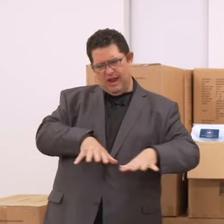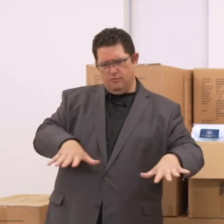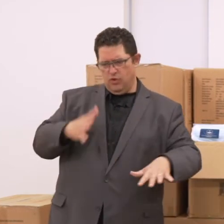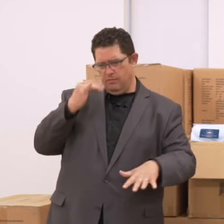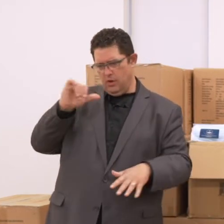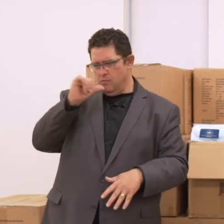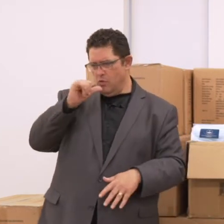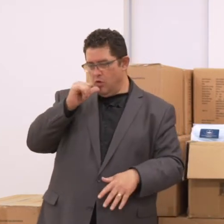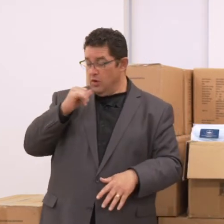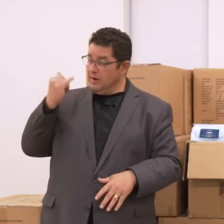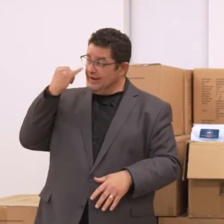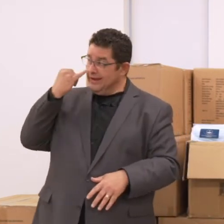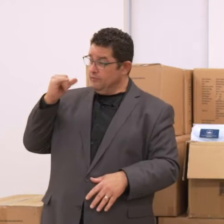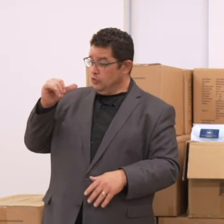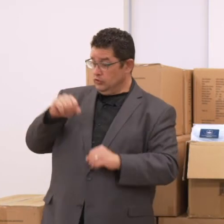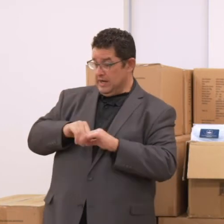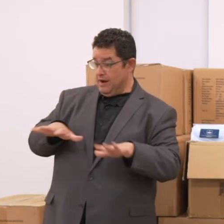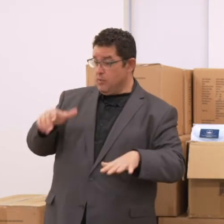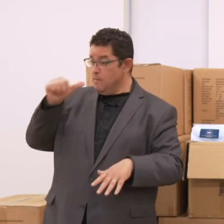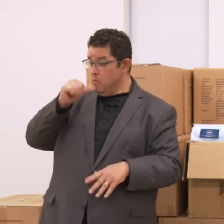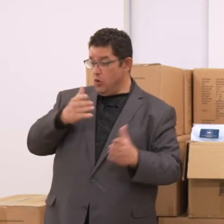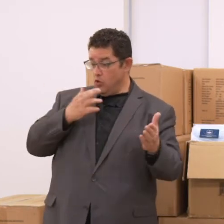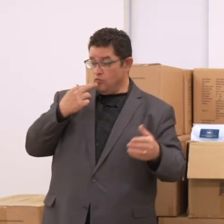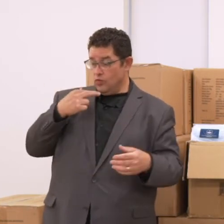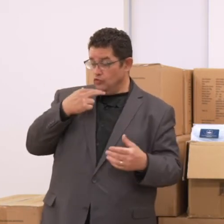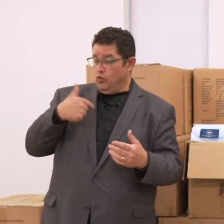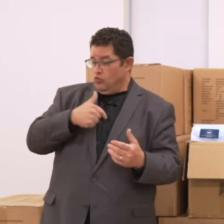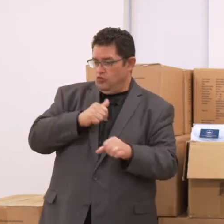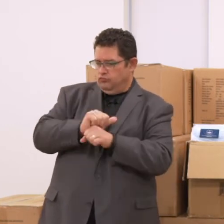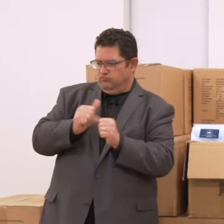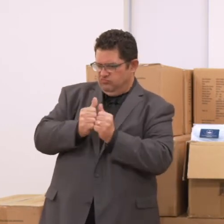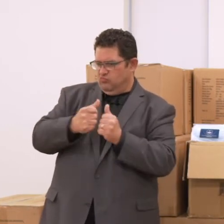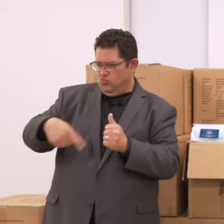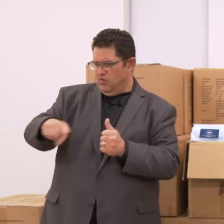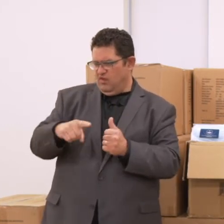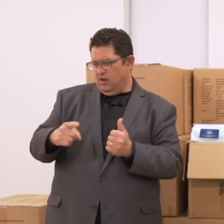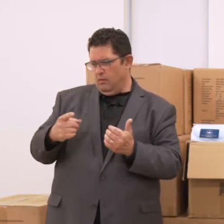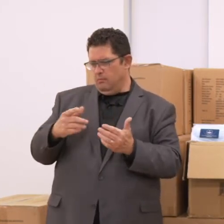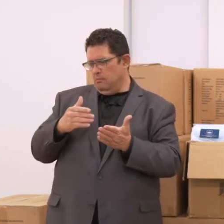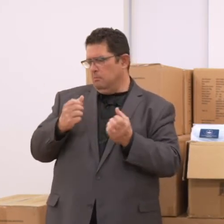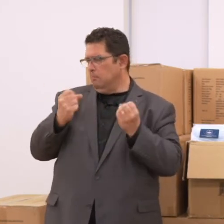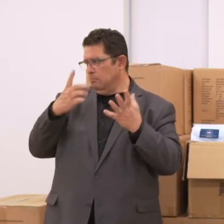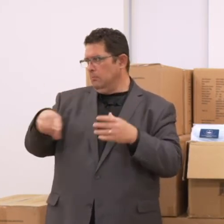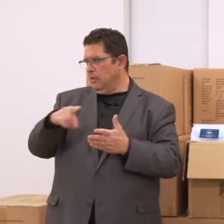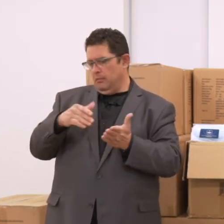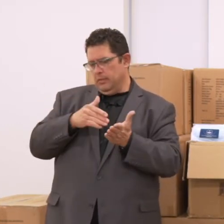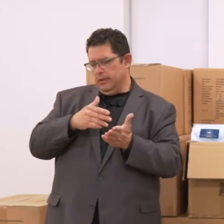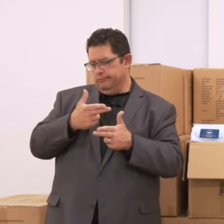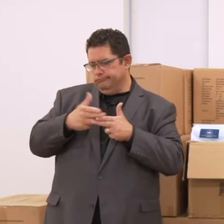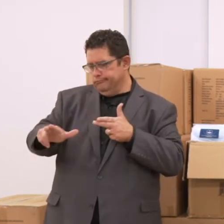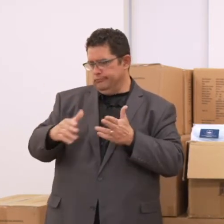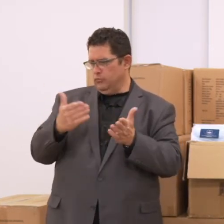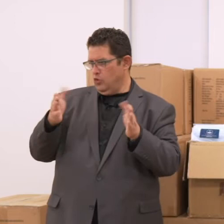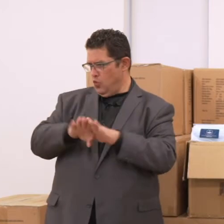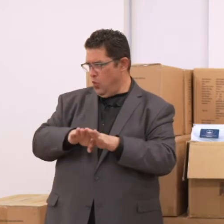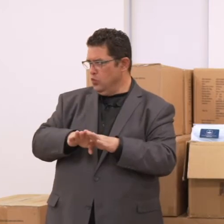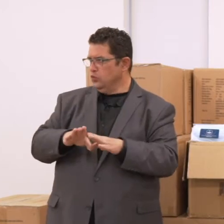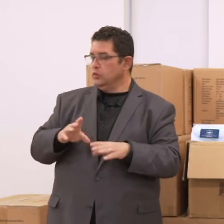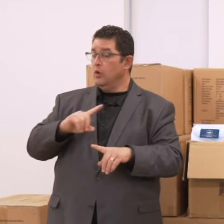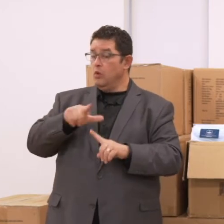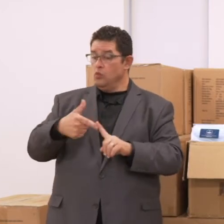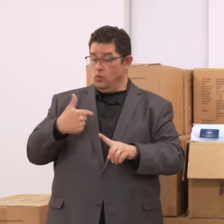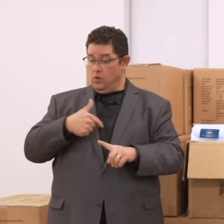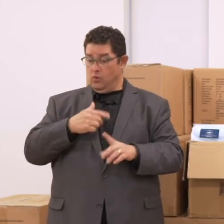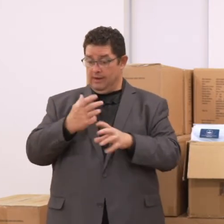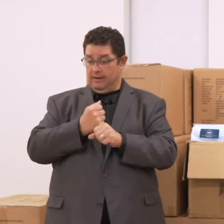and if there's an outbreak in a bar or restaurant, then we work with them, and many of them are temporarily closed. But that's when we get to the outbreak, when we